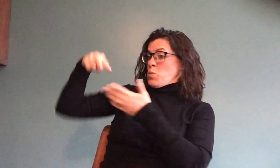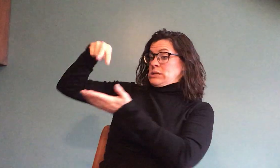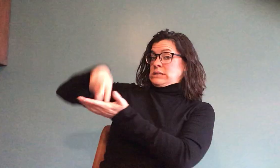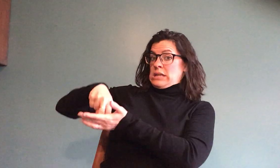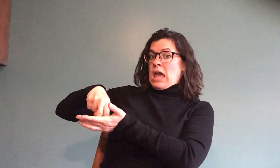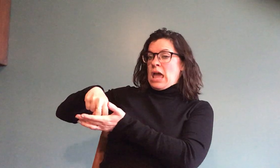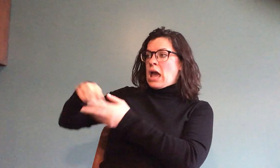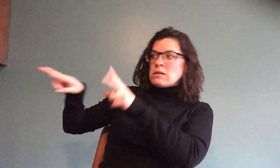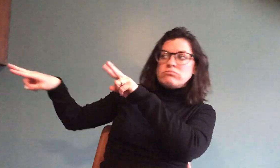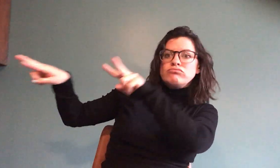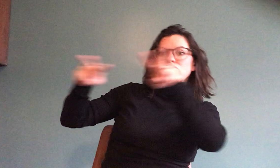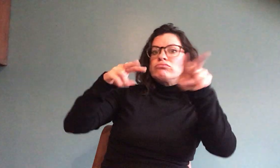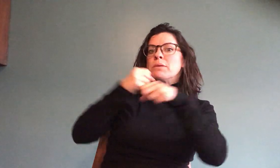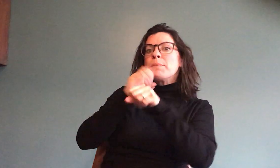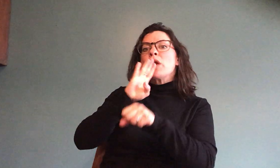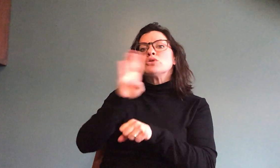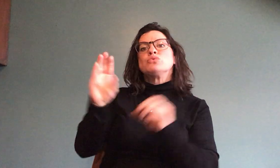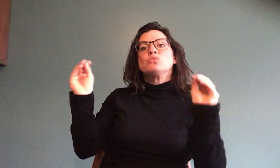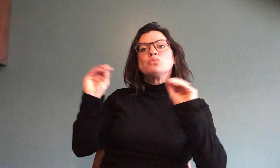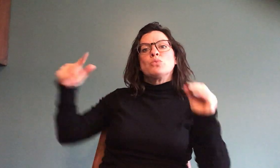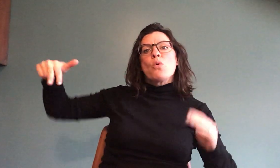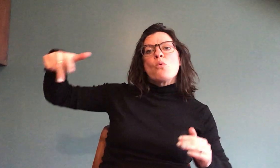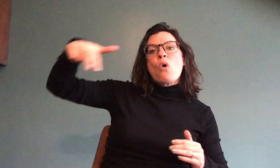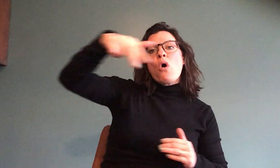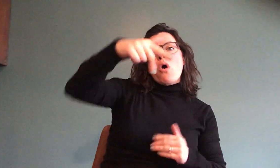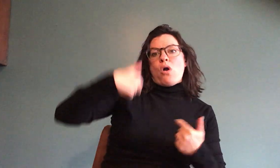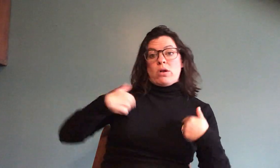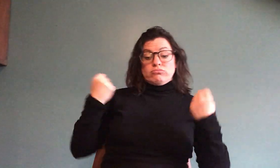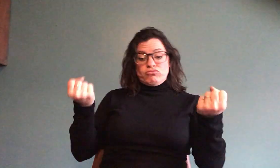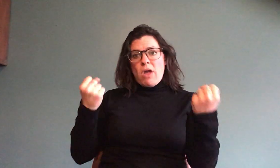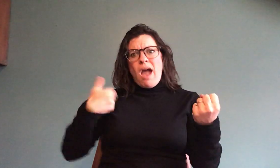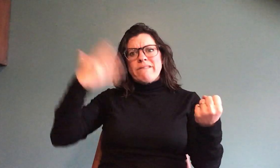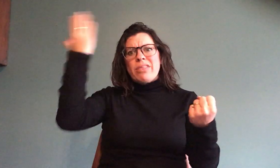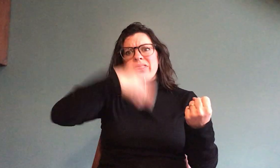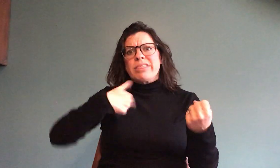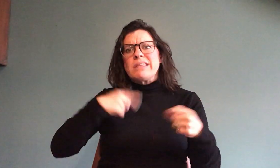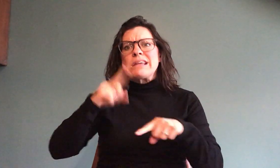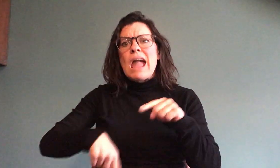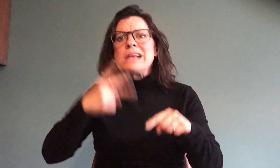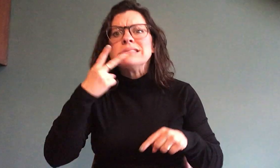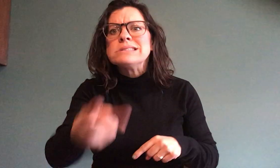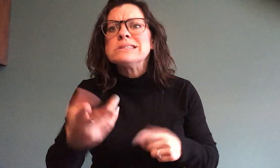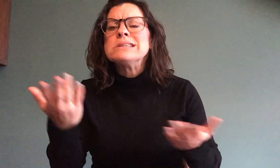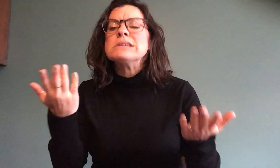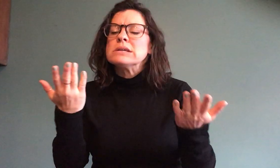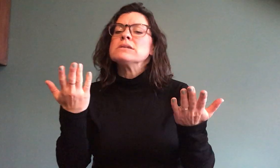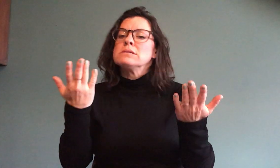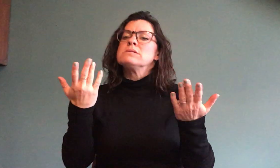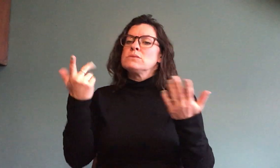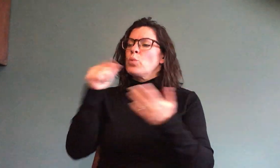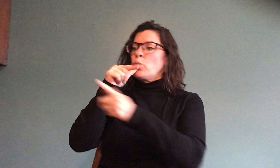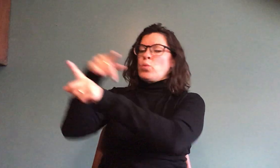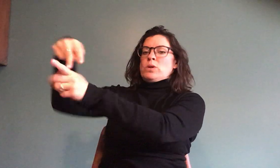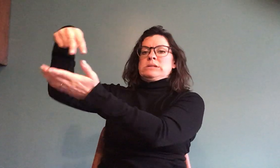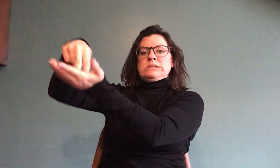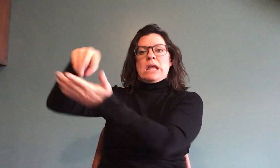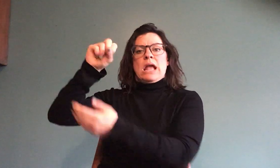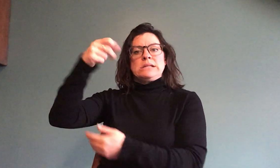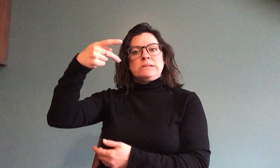Okay, this is all stuff that's tying in with the vehicle. All right, this is